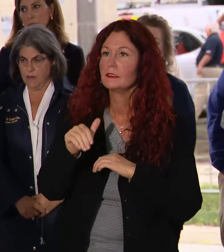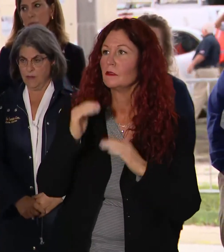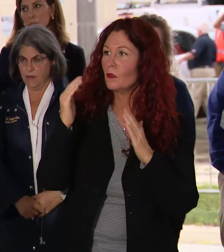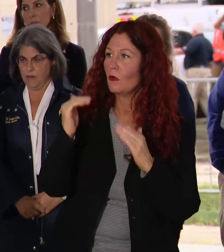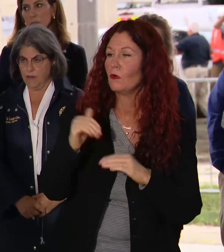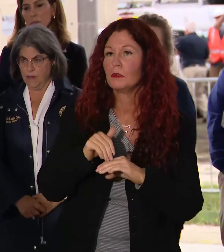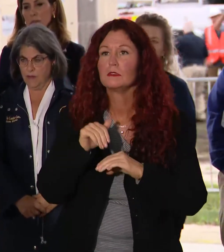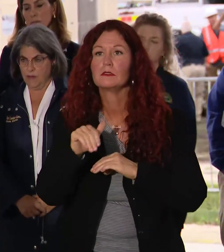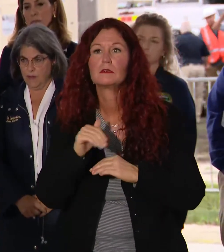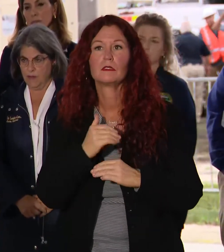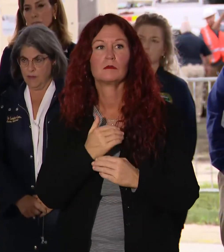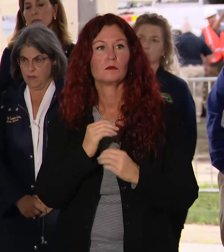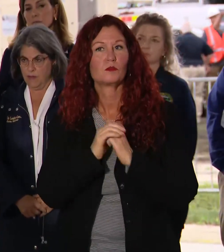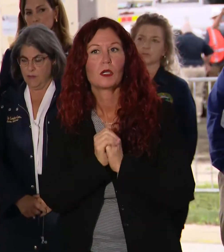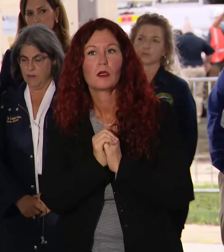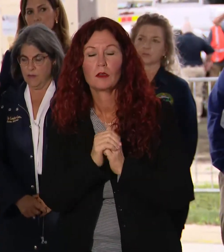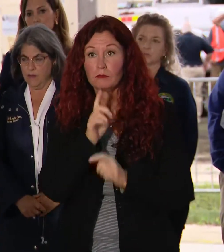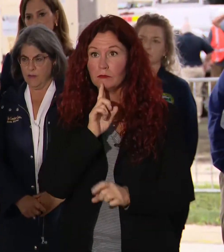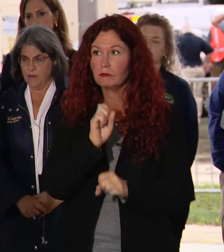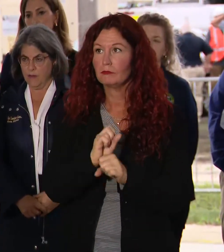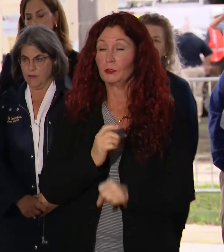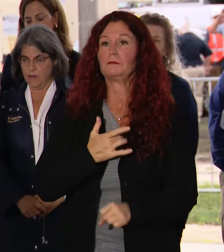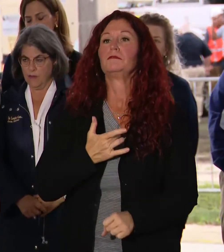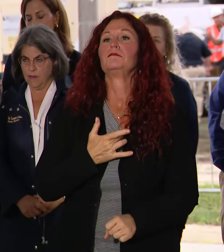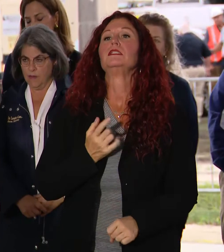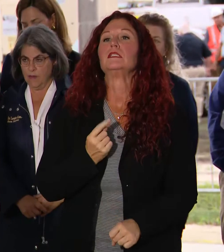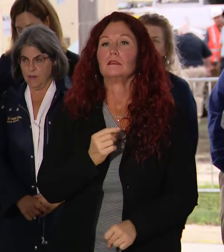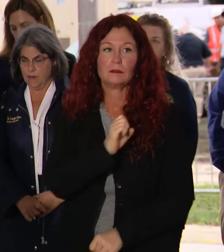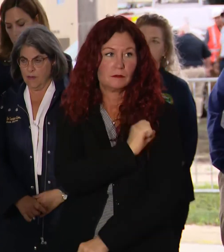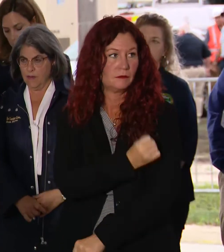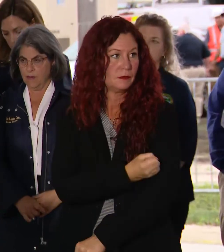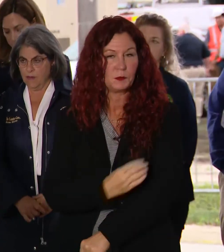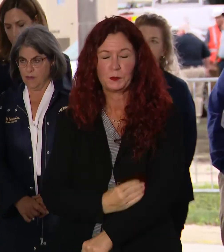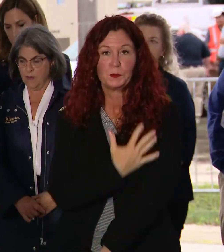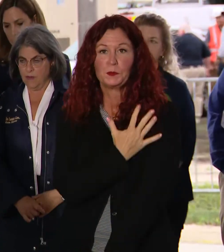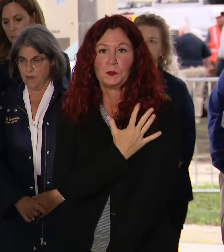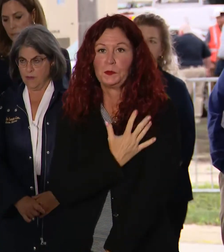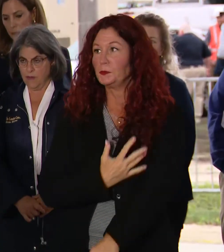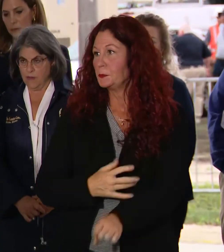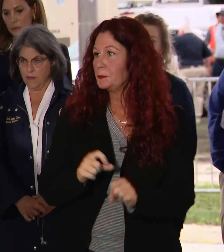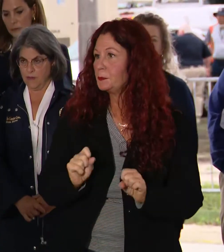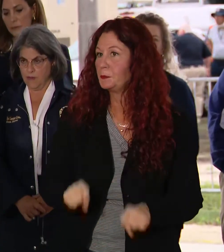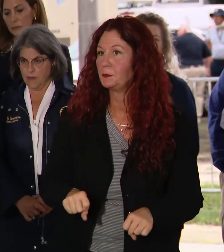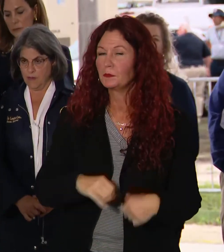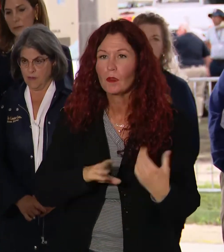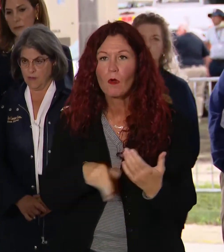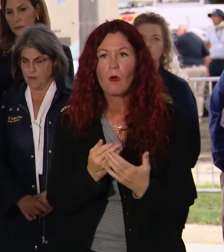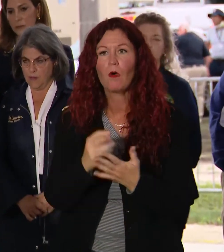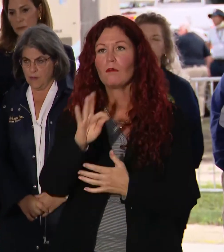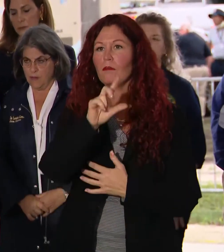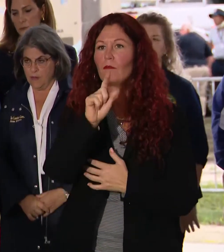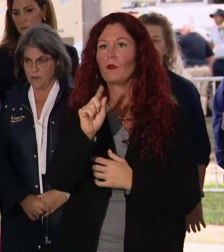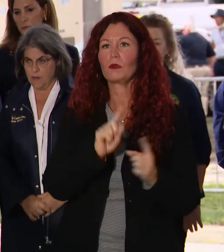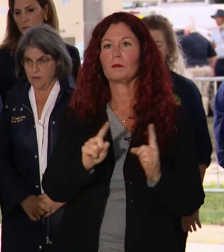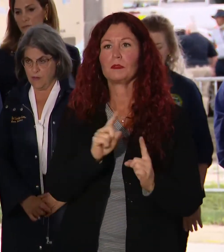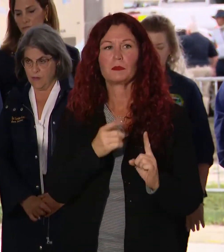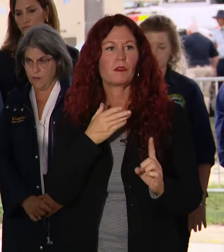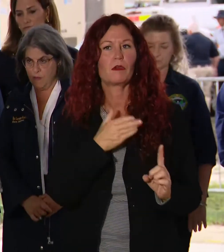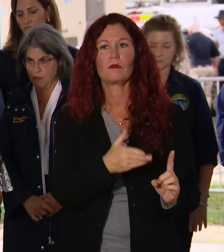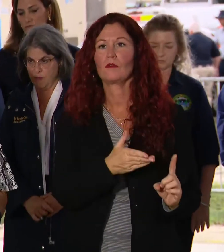country was palpable. We had our entire Florida delegation stand together. We had members who